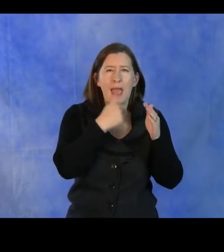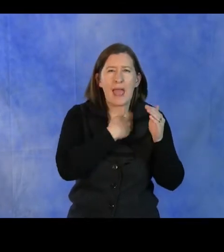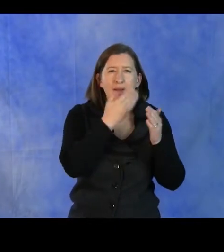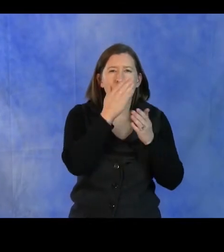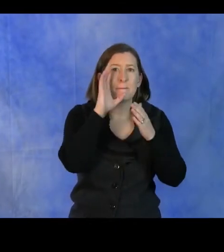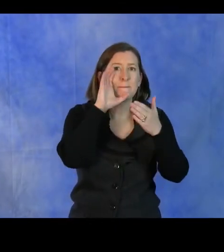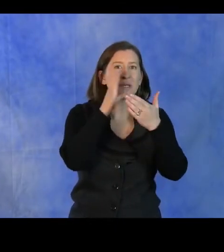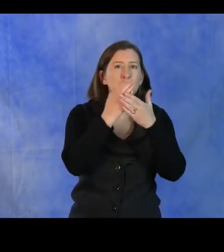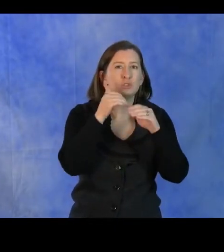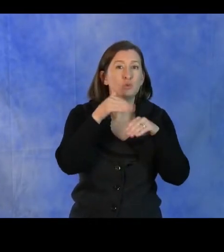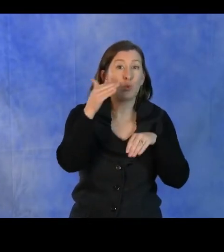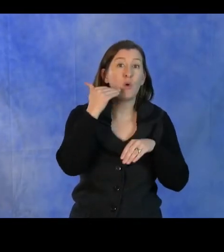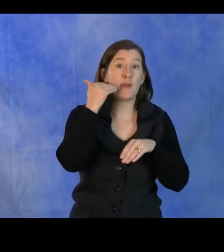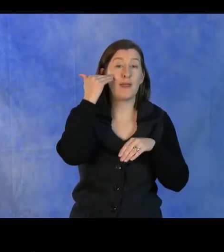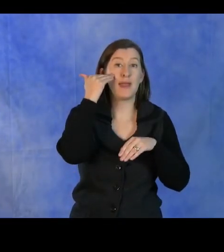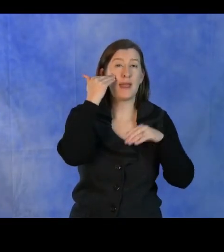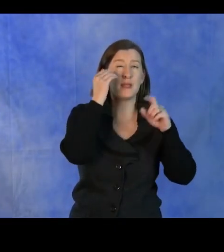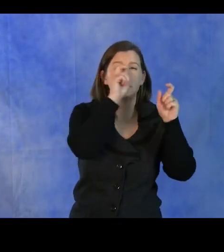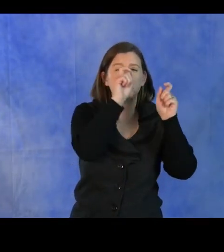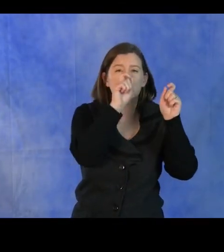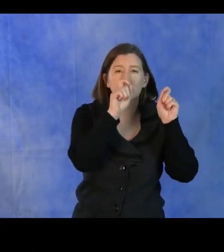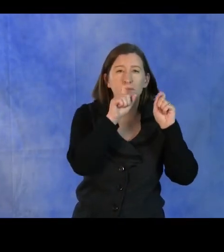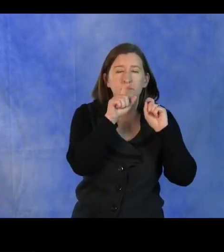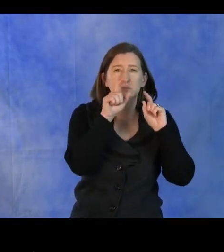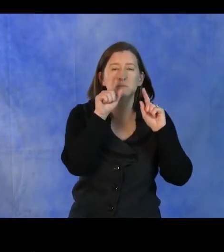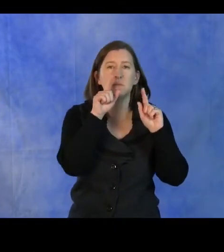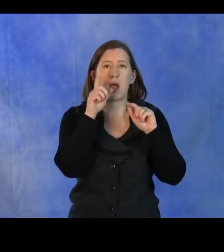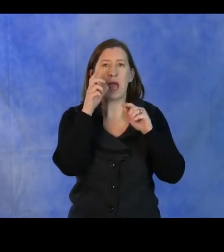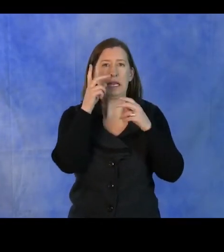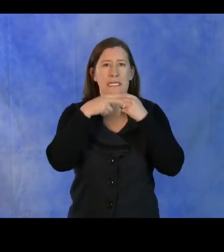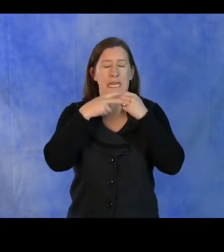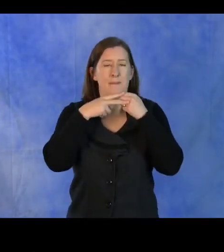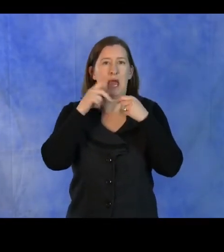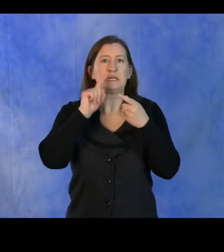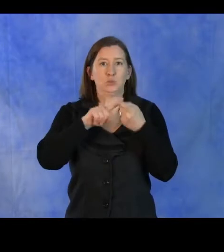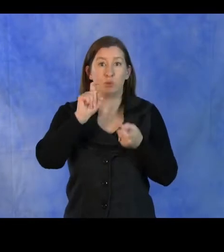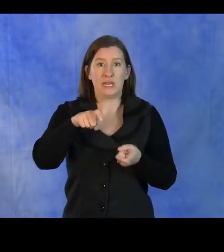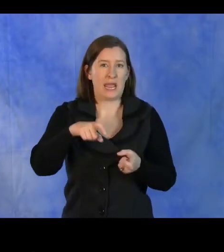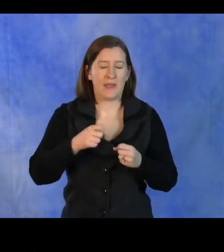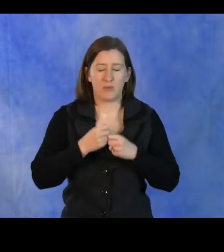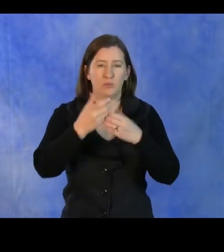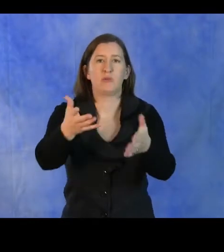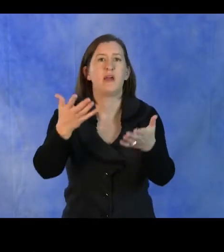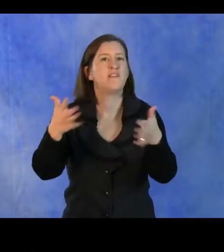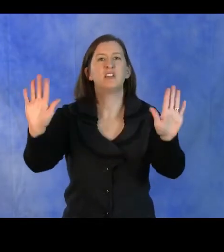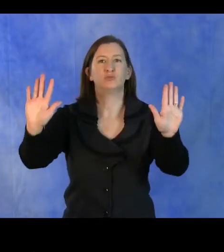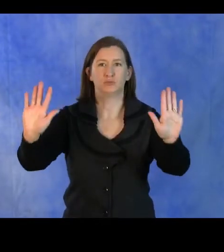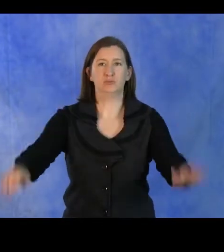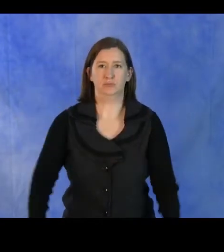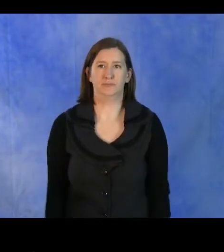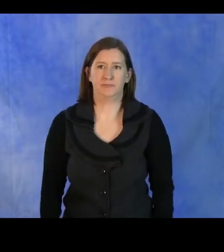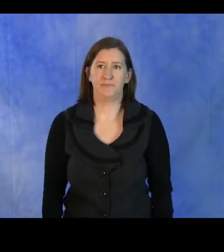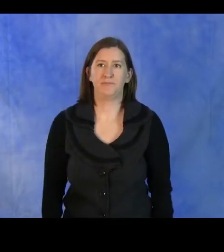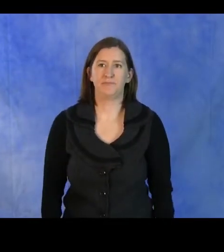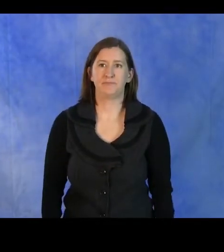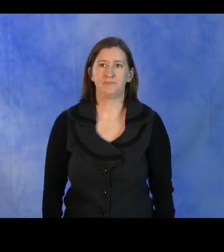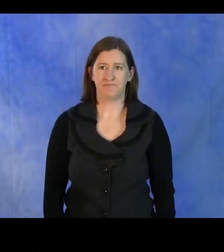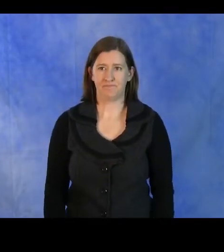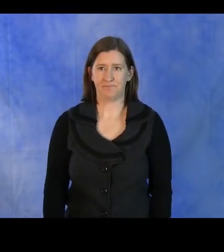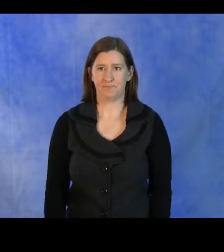spatial. You might have some picture in your head and then you save that until you need